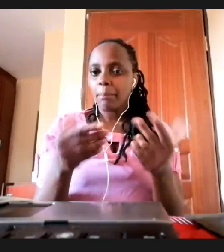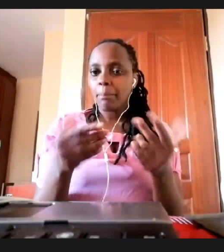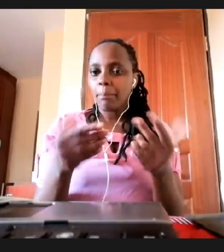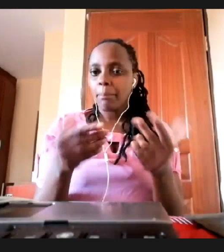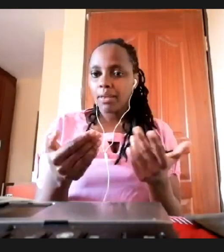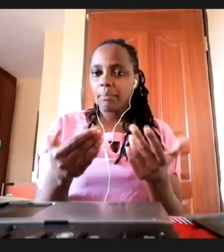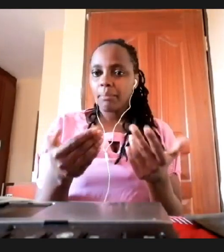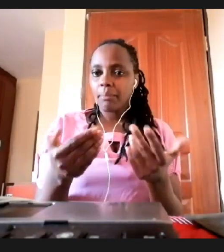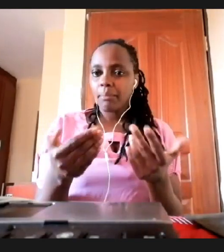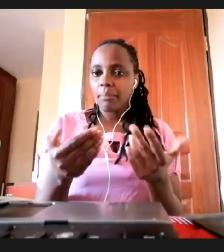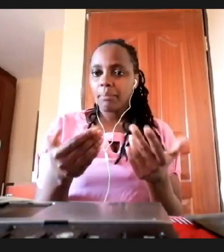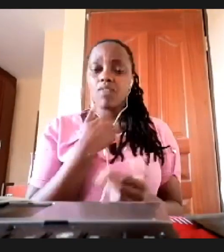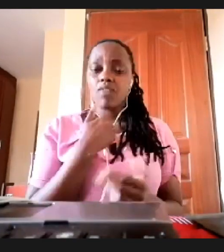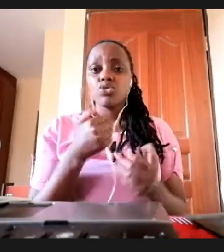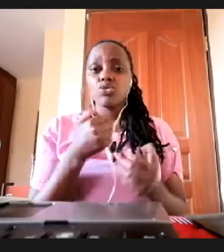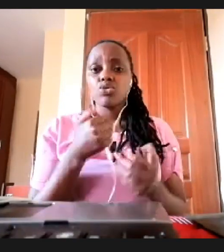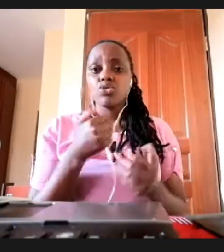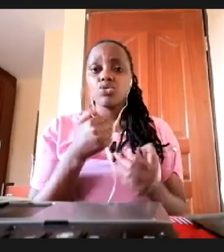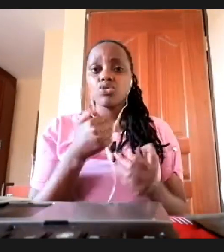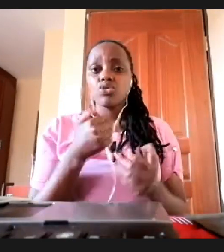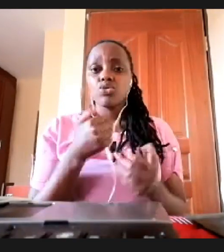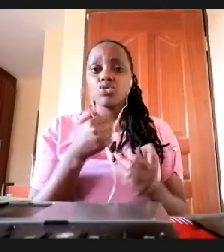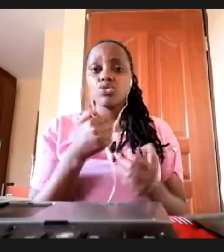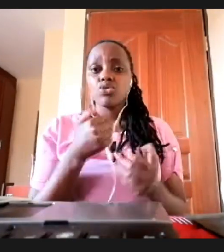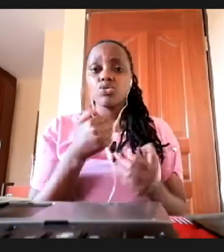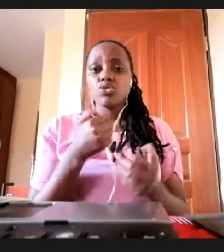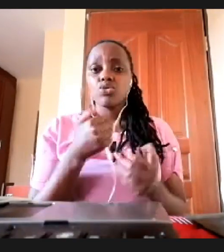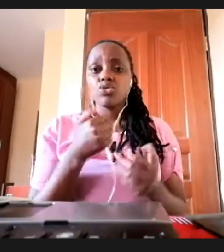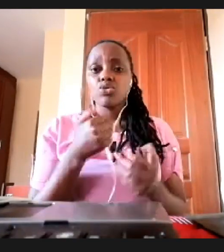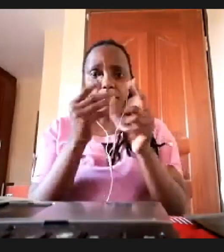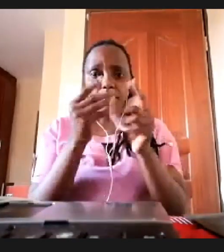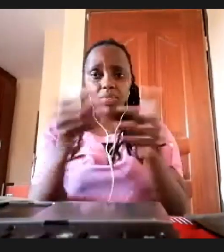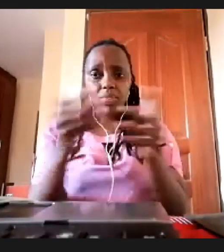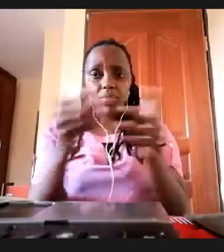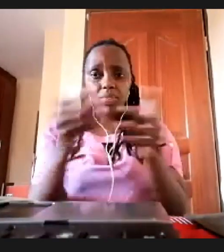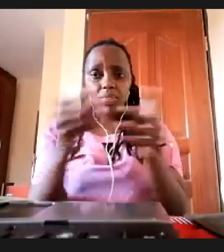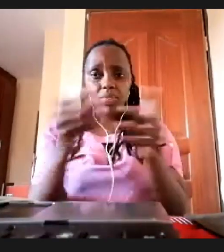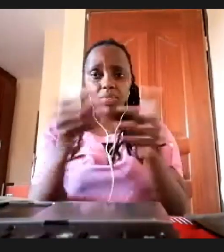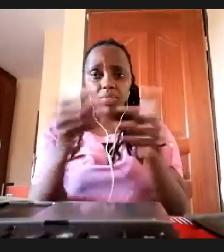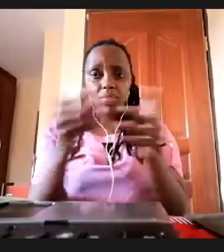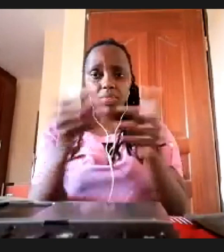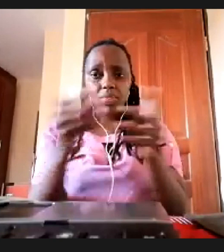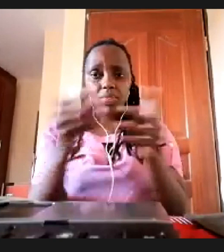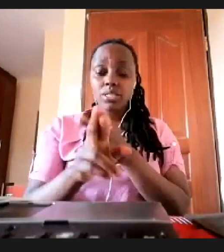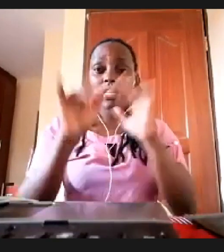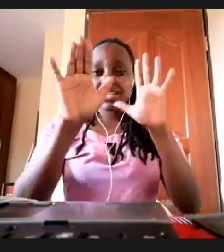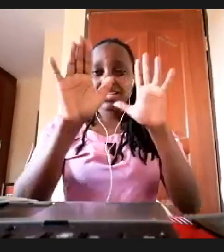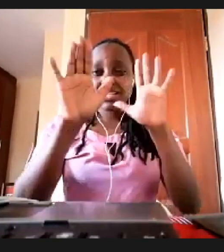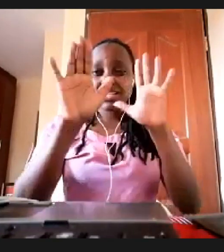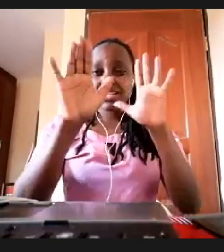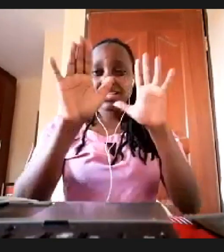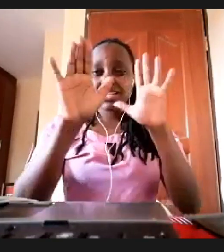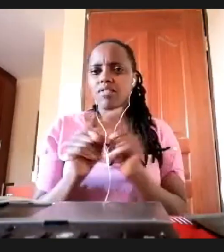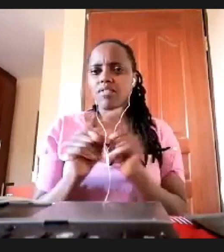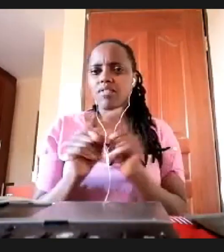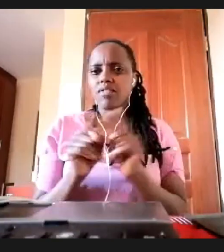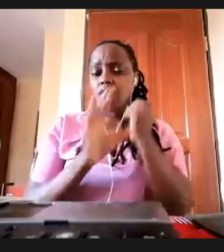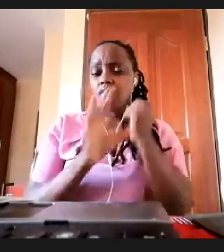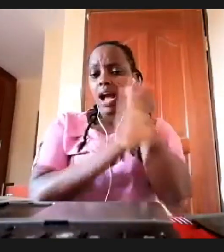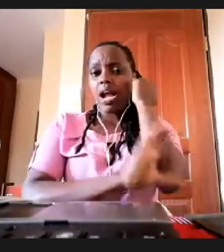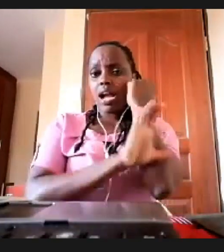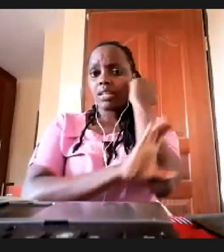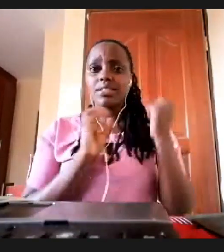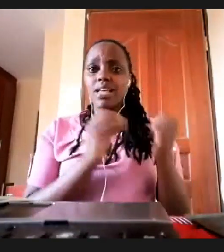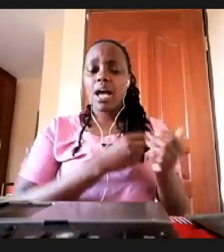a responsibility. You have contributed to that failure. Reporting is essentially like that. Our countries signed